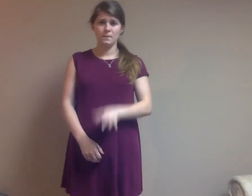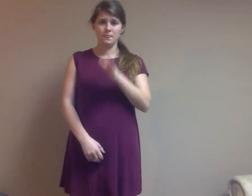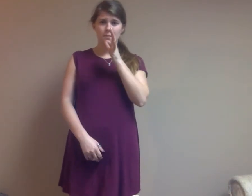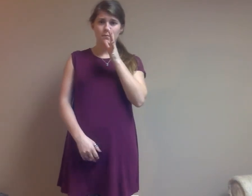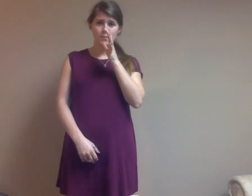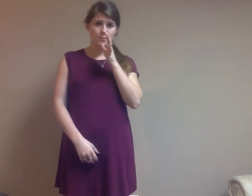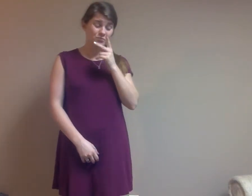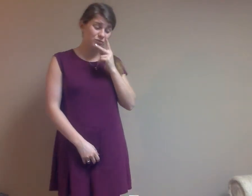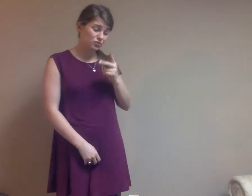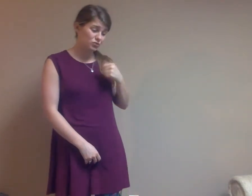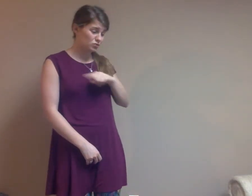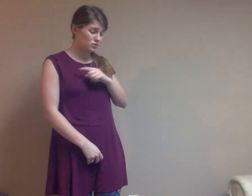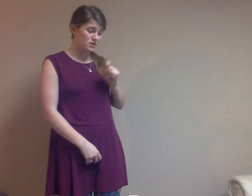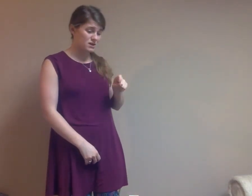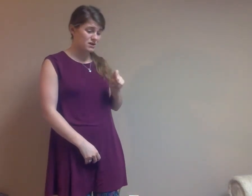to be looking into local schools.